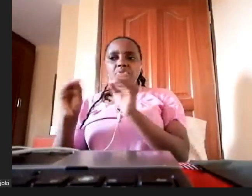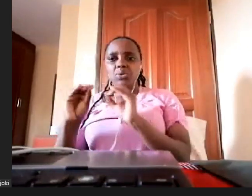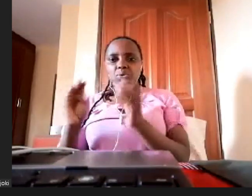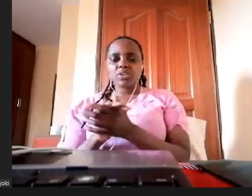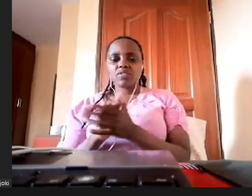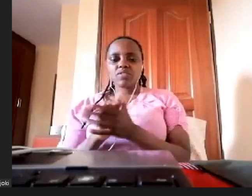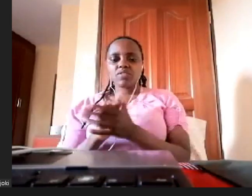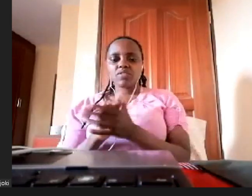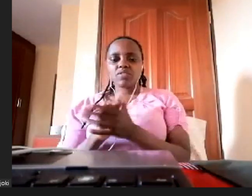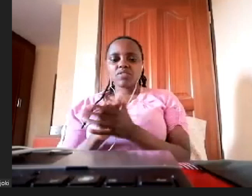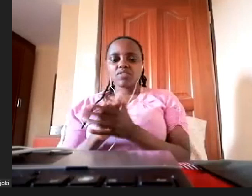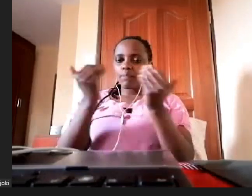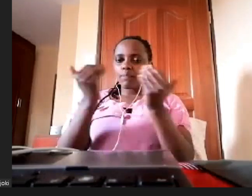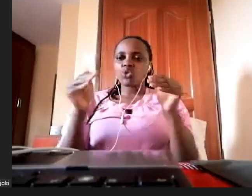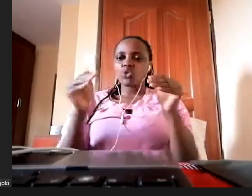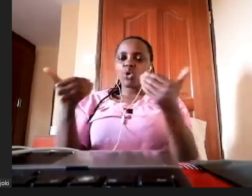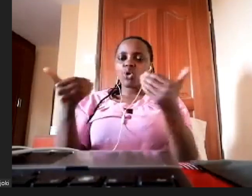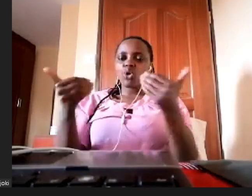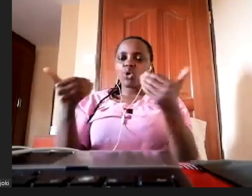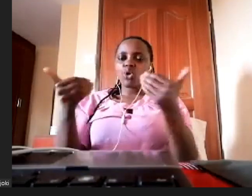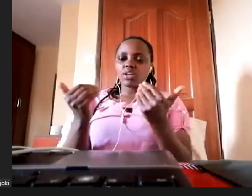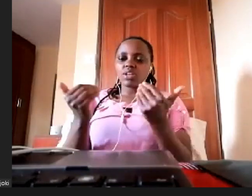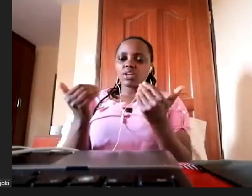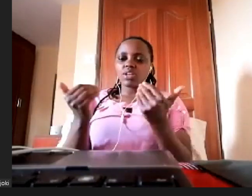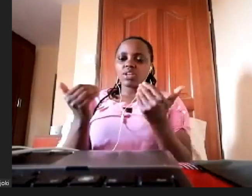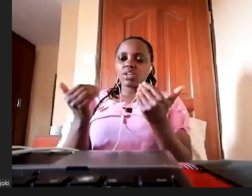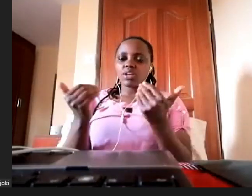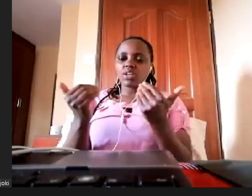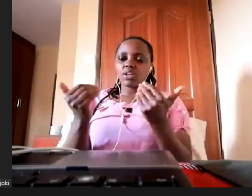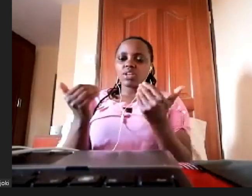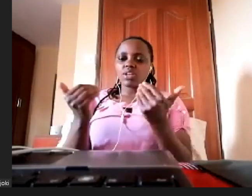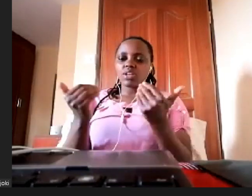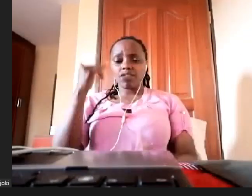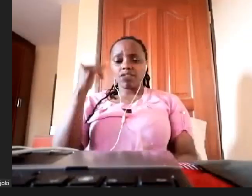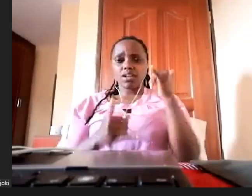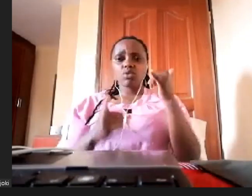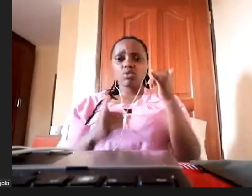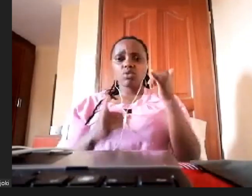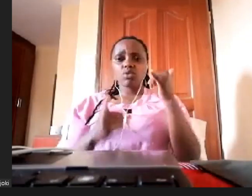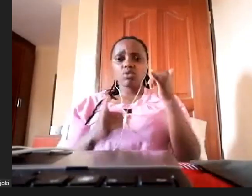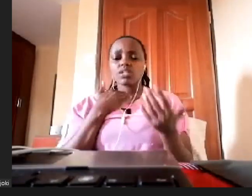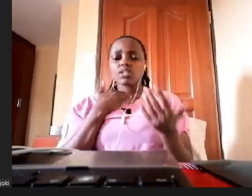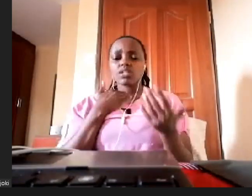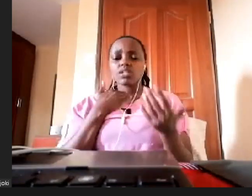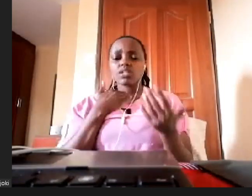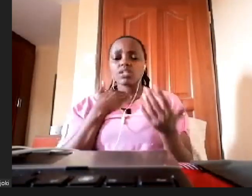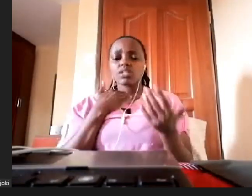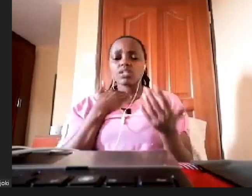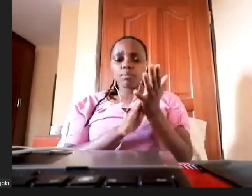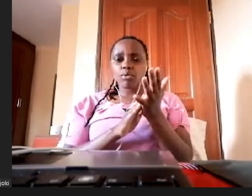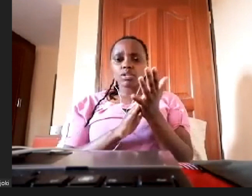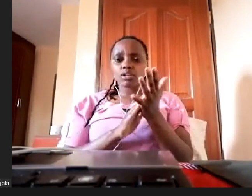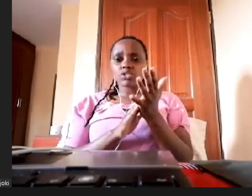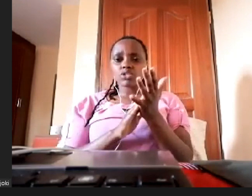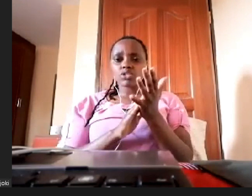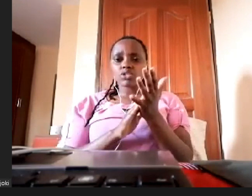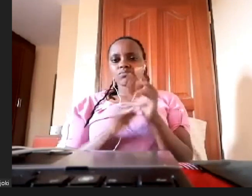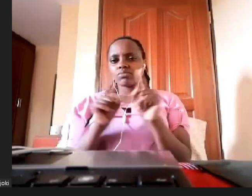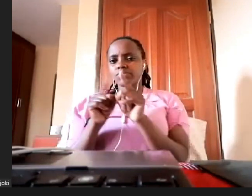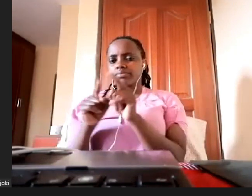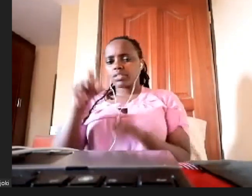as vulnerable children or children living with disabilities. And then finally, I'd like to give a recommendation that we